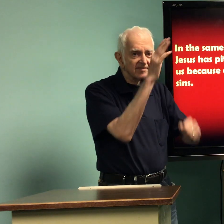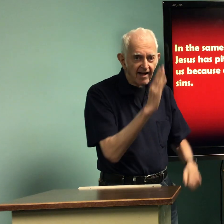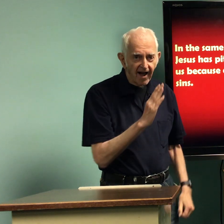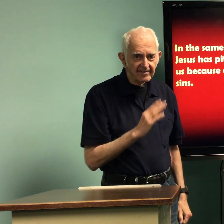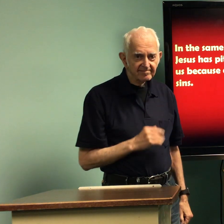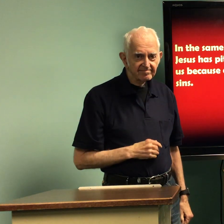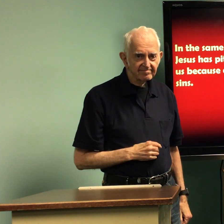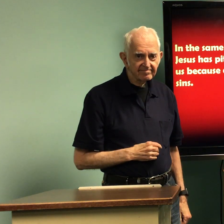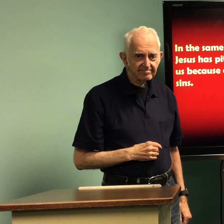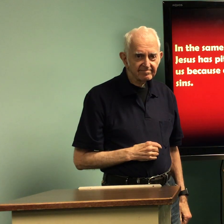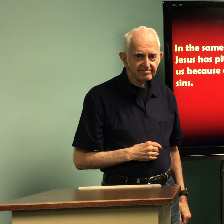to connect with God.